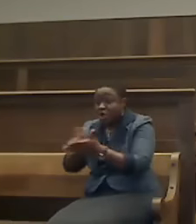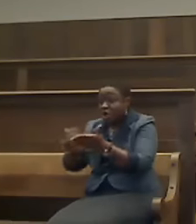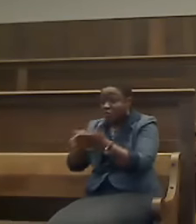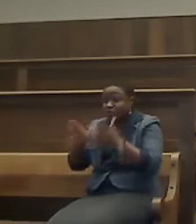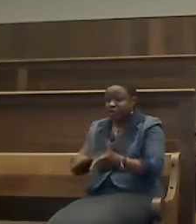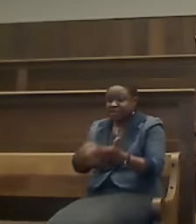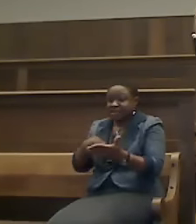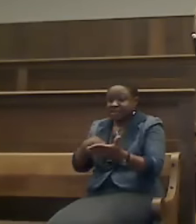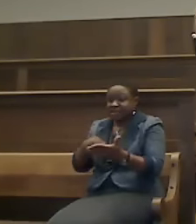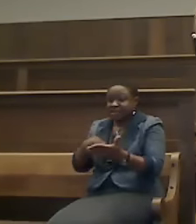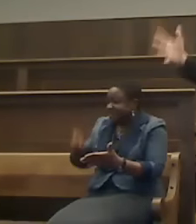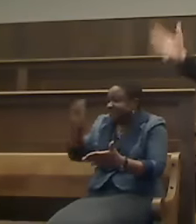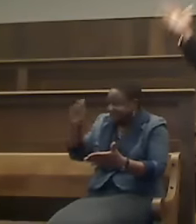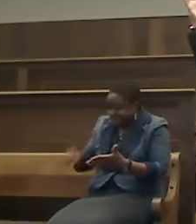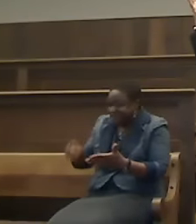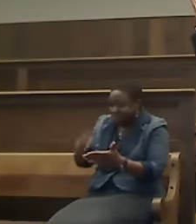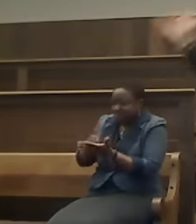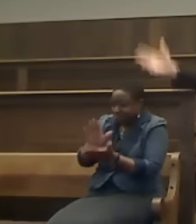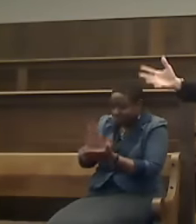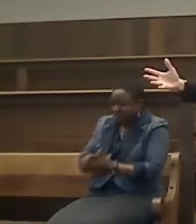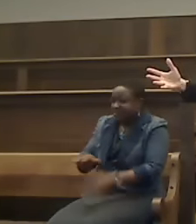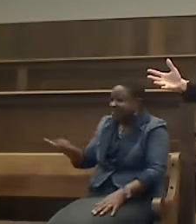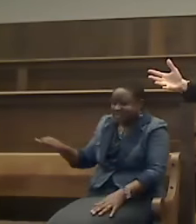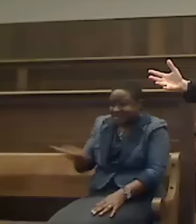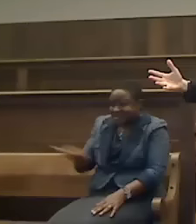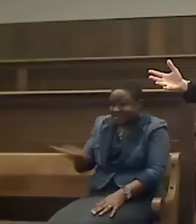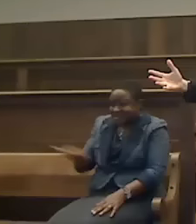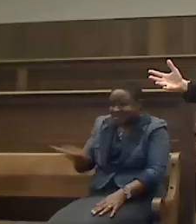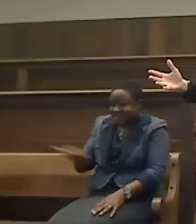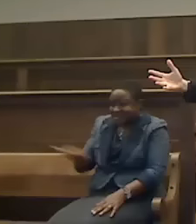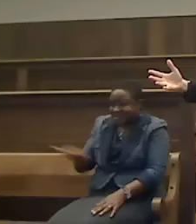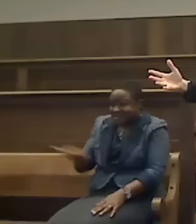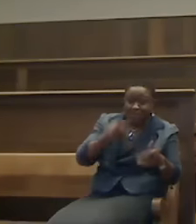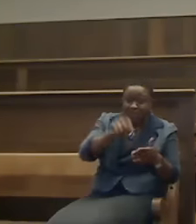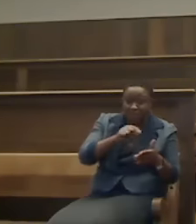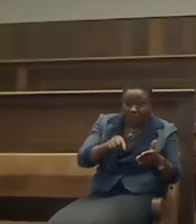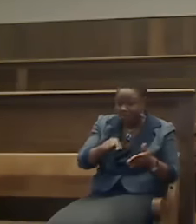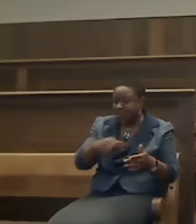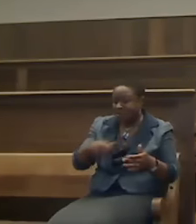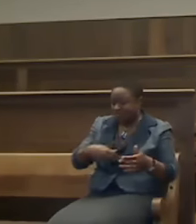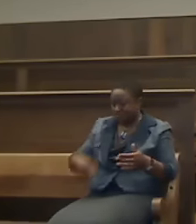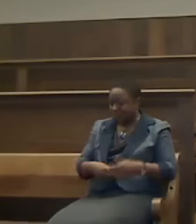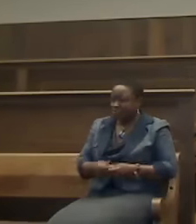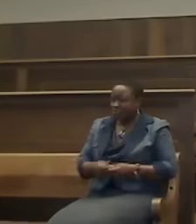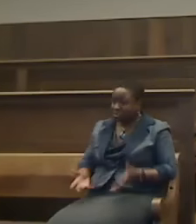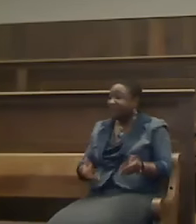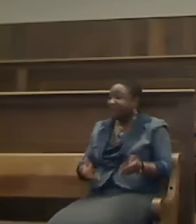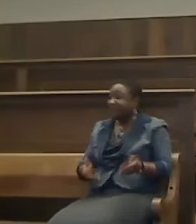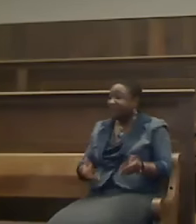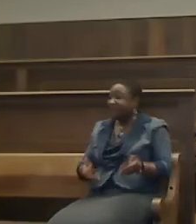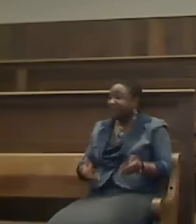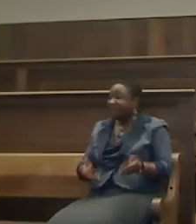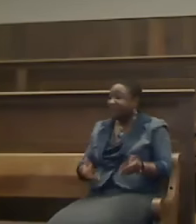appears that this is the way it also operates in insects. So if we end up with holes in